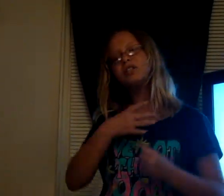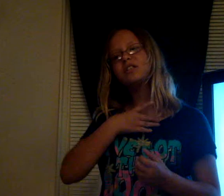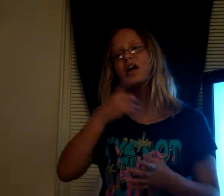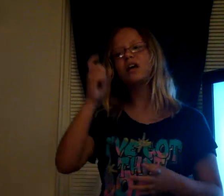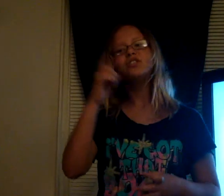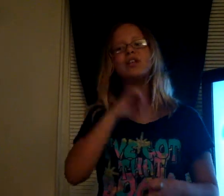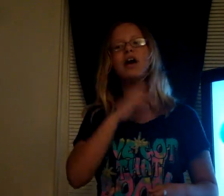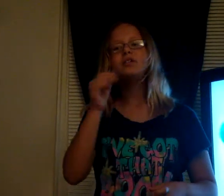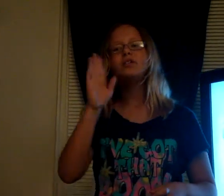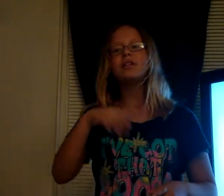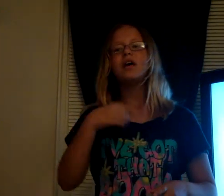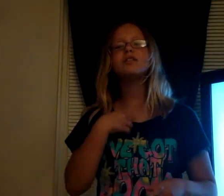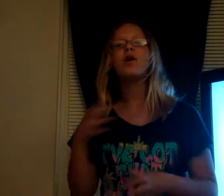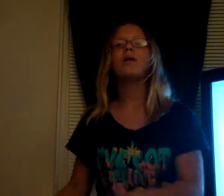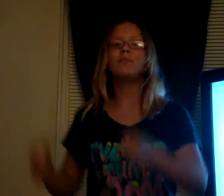smart, and they're Kmart Smart.